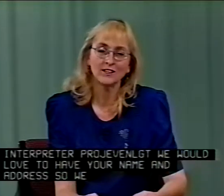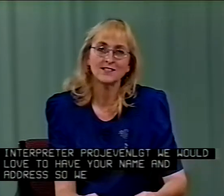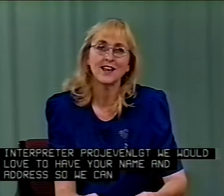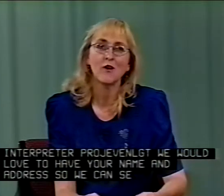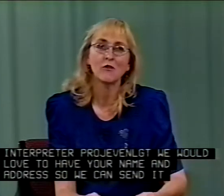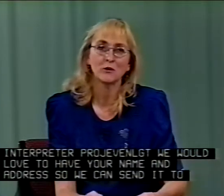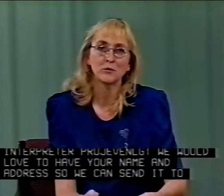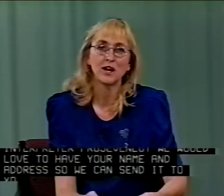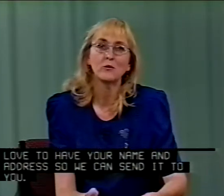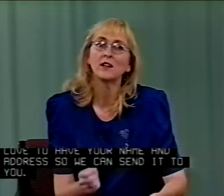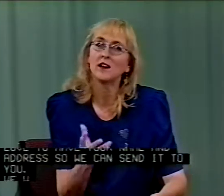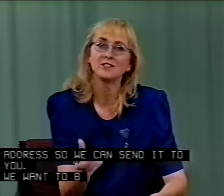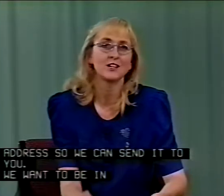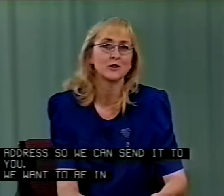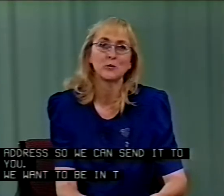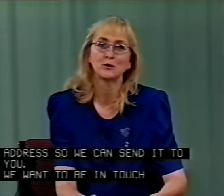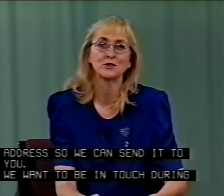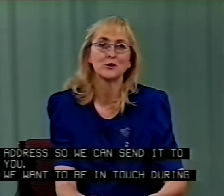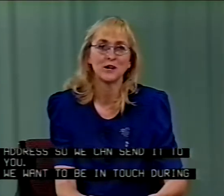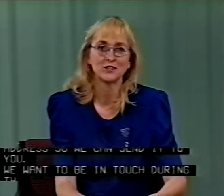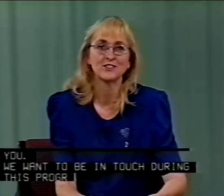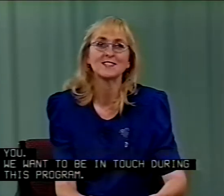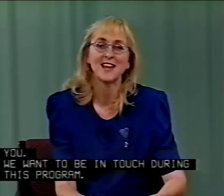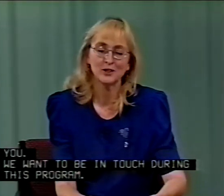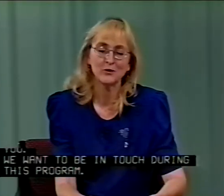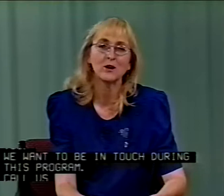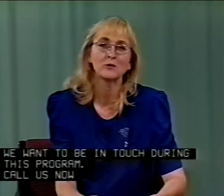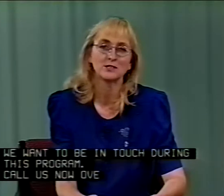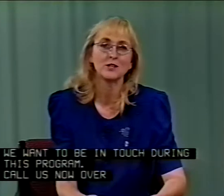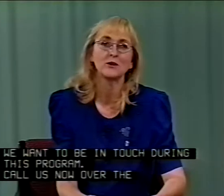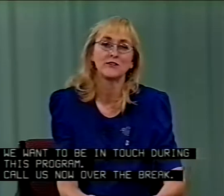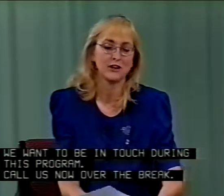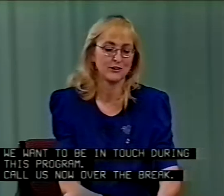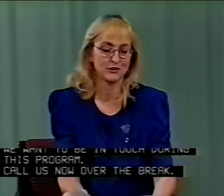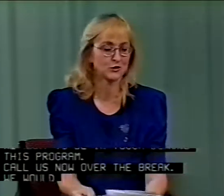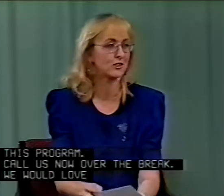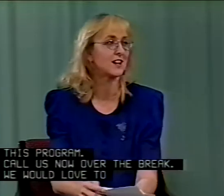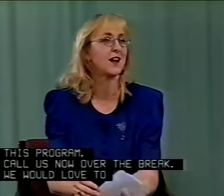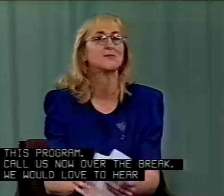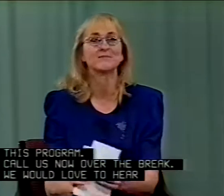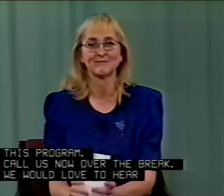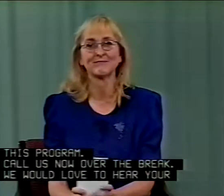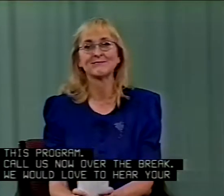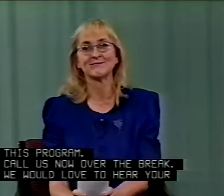now over the break. We'd love to hear your personal questions. Thank you, and we'll see you in a very short time.